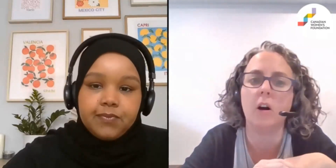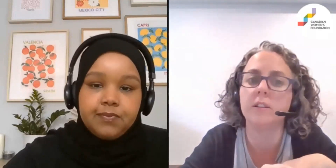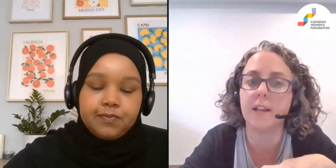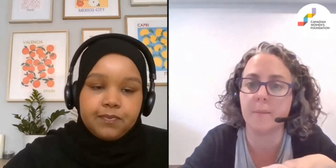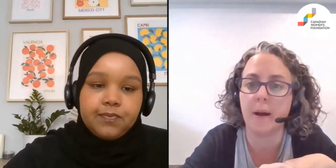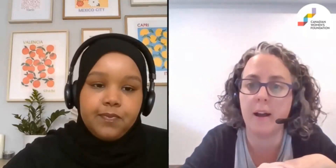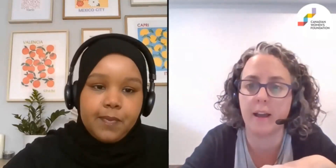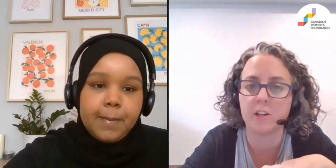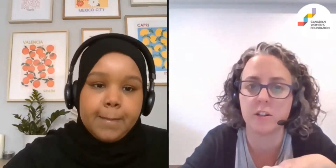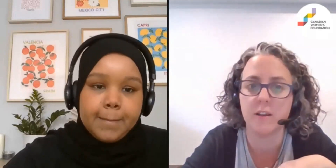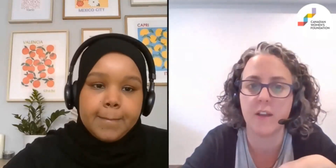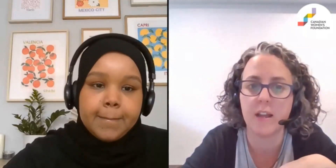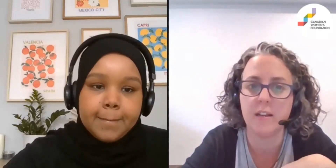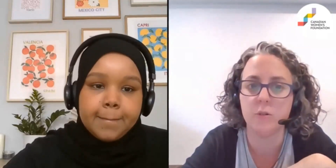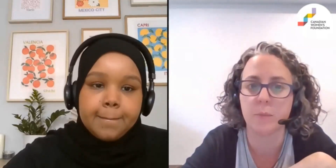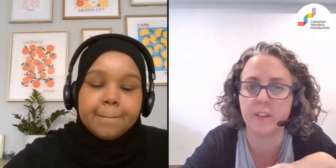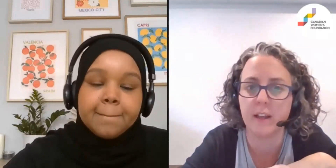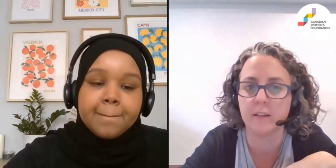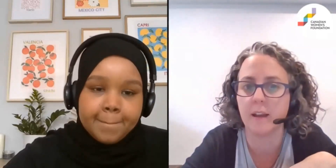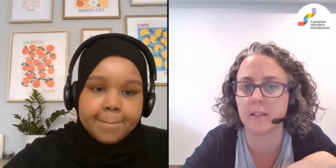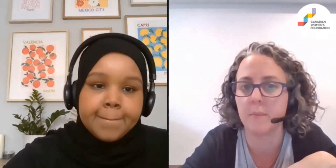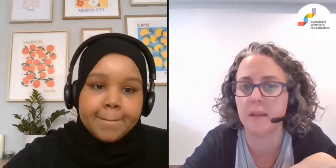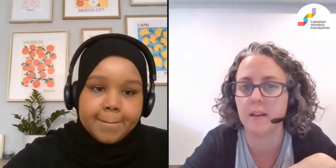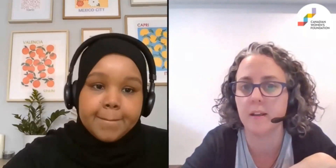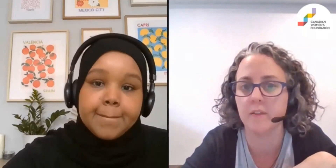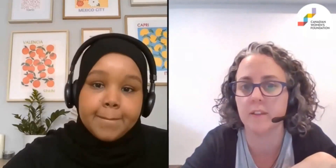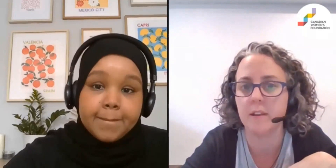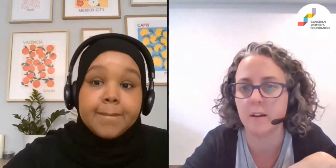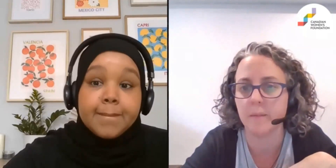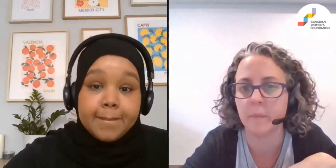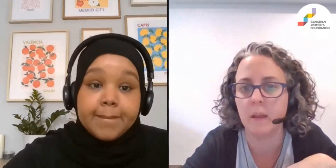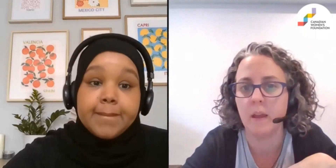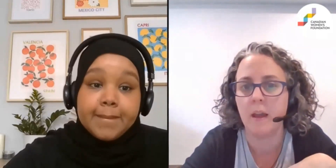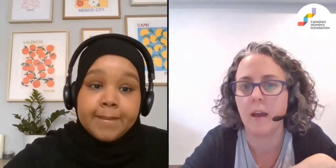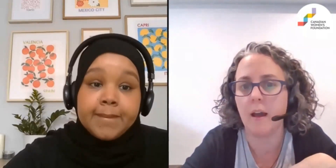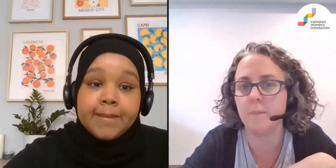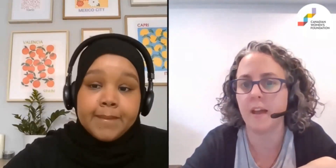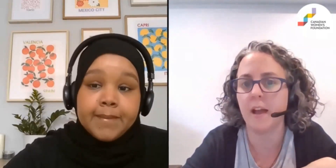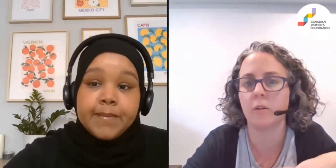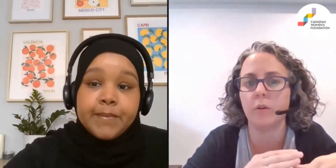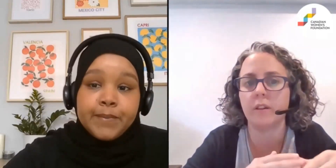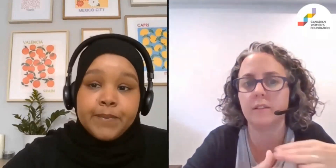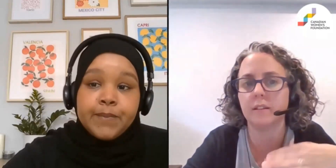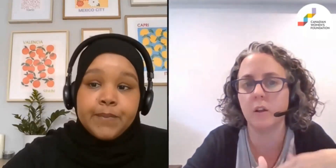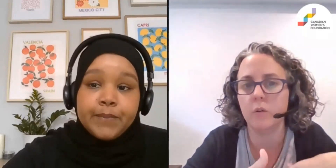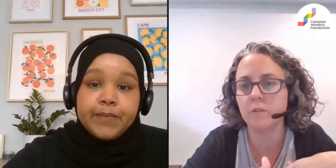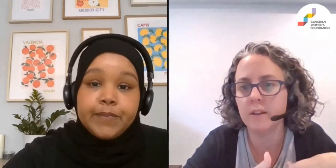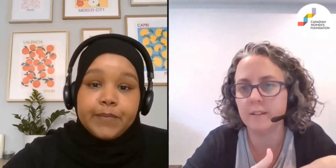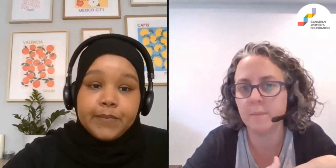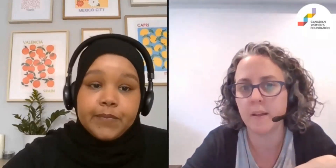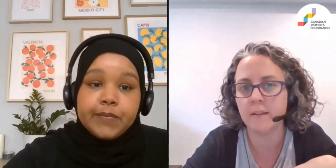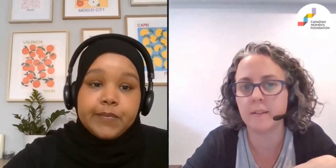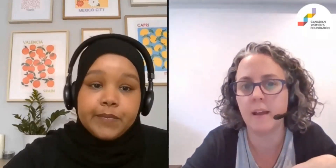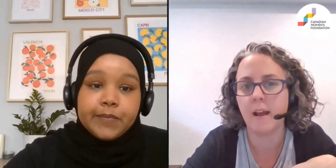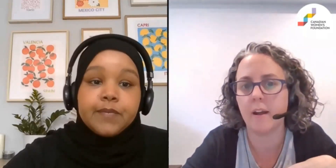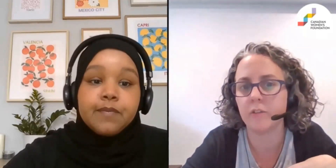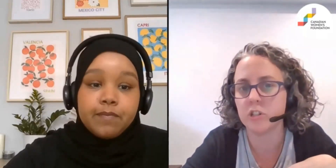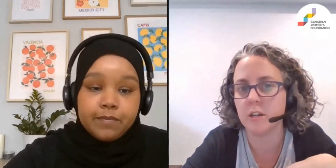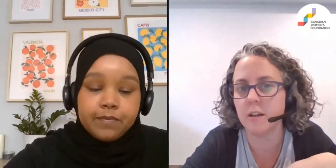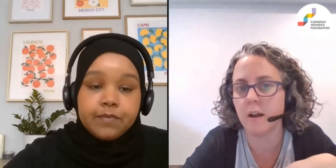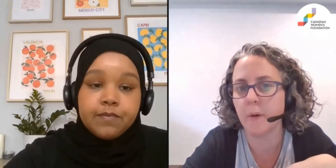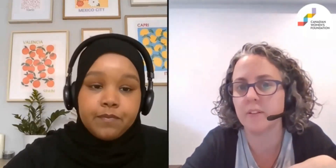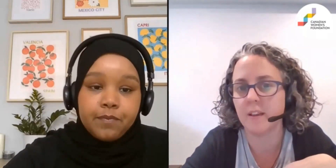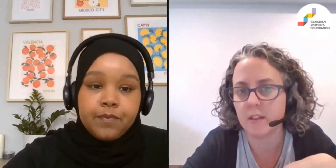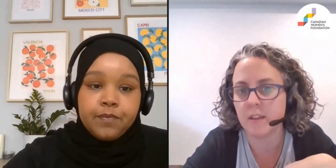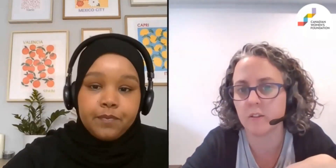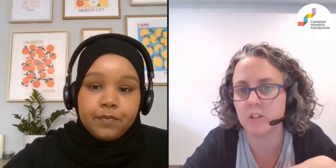reaching an all-time high, actually, of 82% at the beginning of this year. That growth has slowed in recent months,